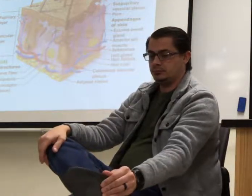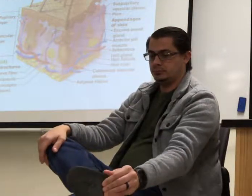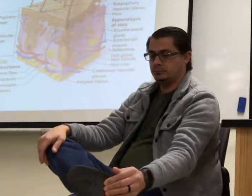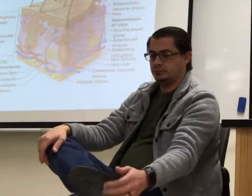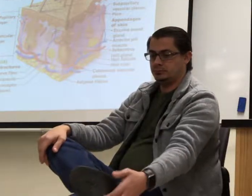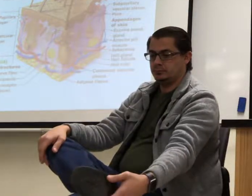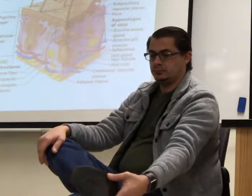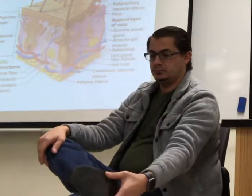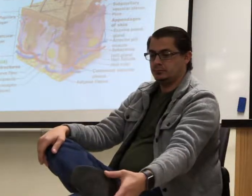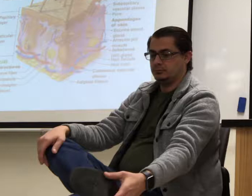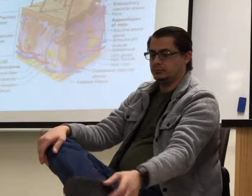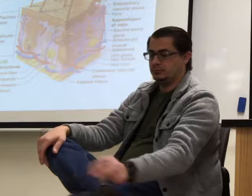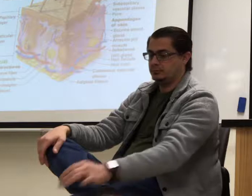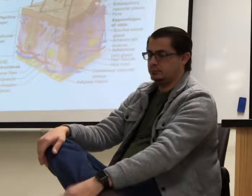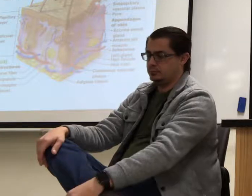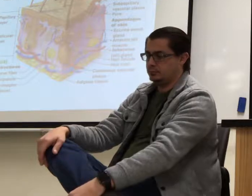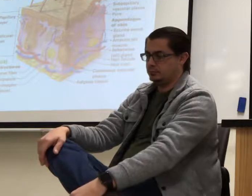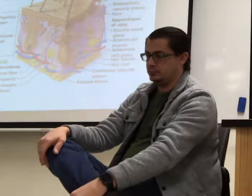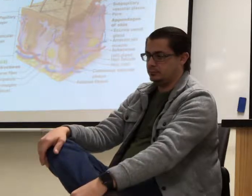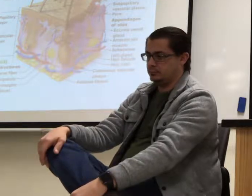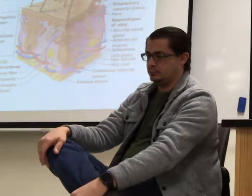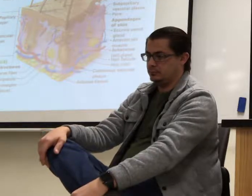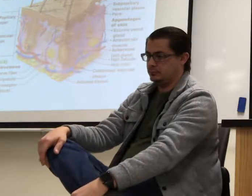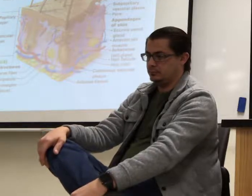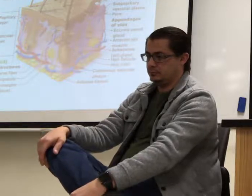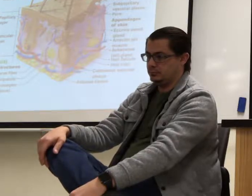Think of it as a